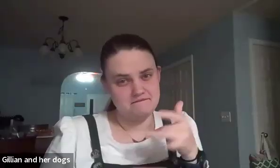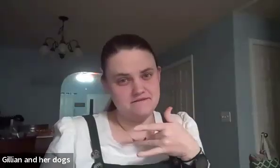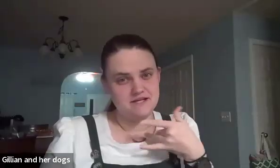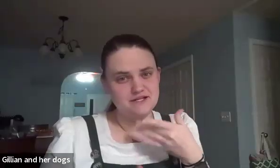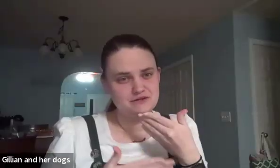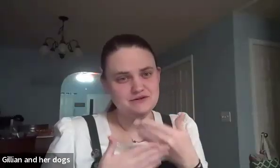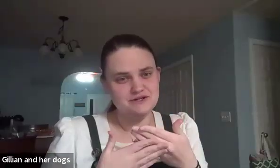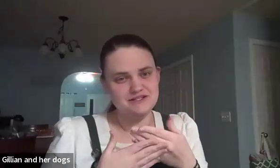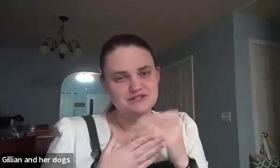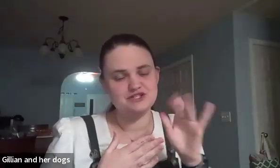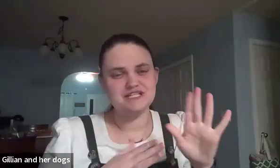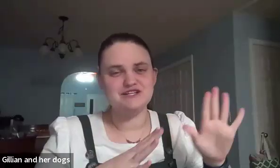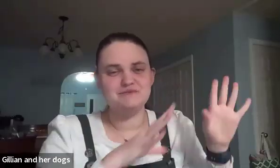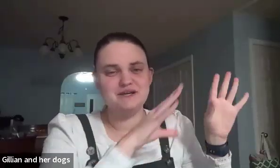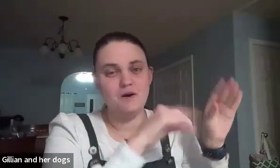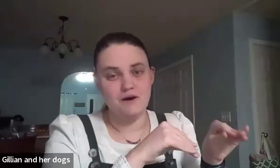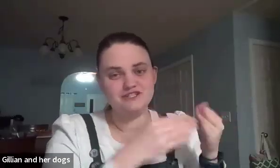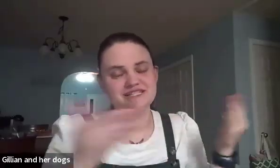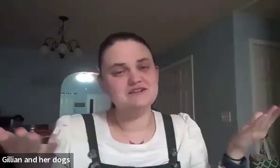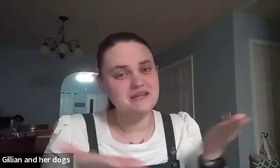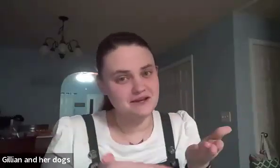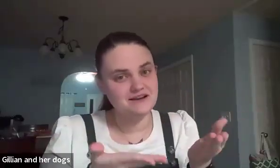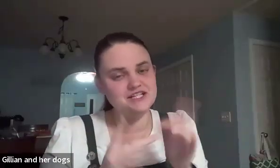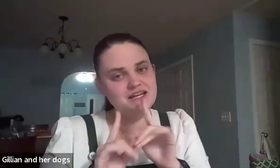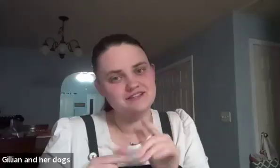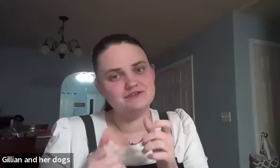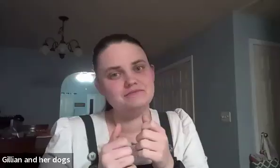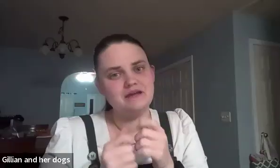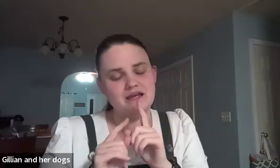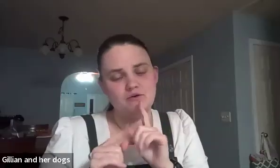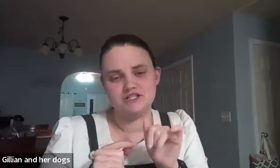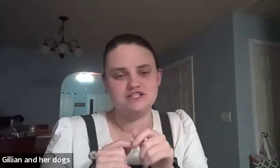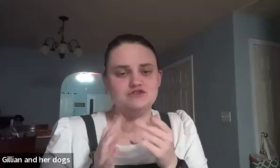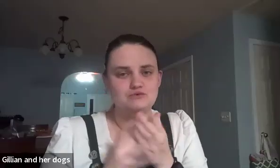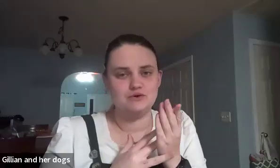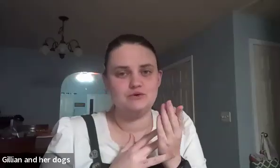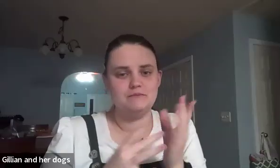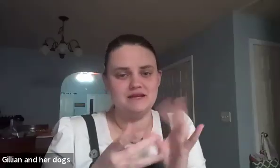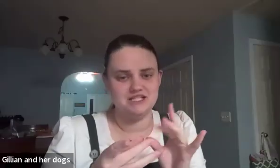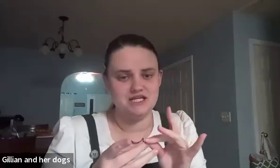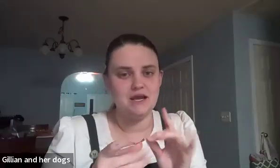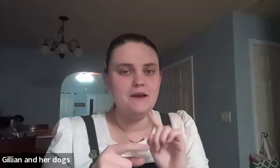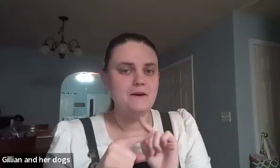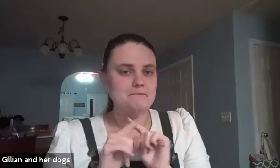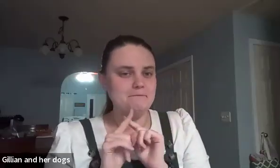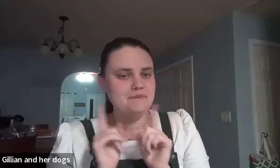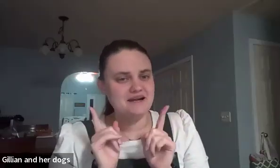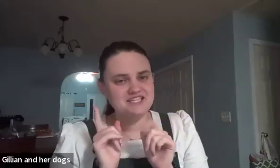not feeling so good, so she's gonna be off. She's still here and she can answer questions through messaging, but she's